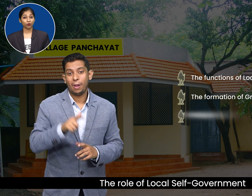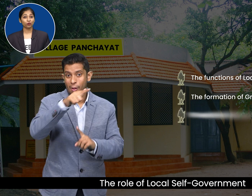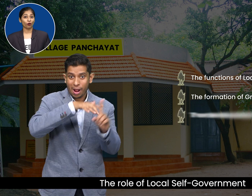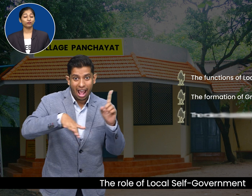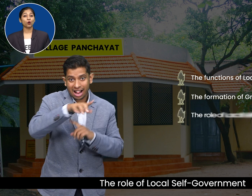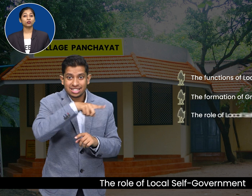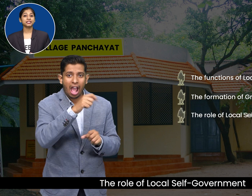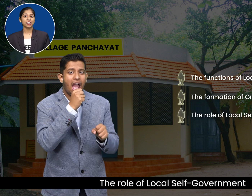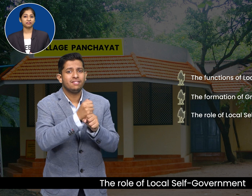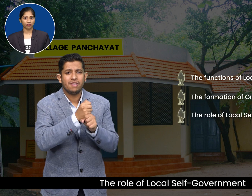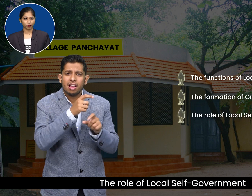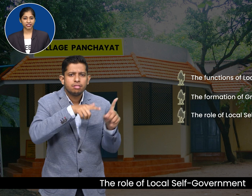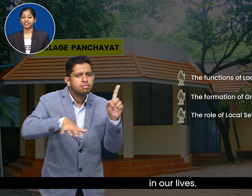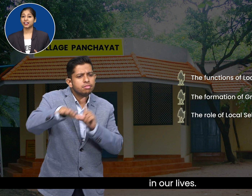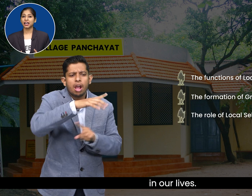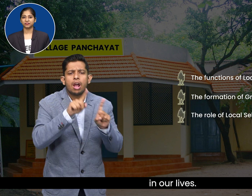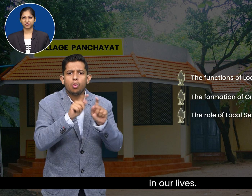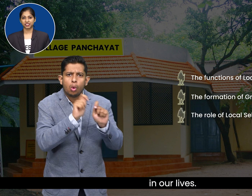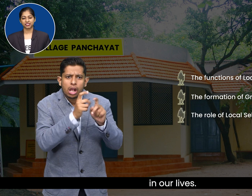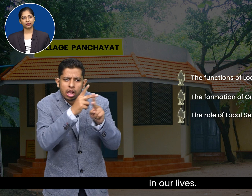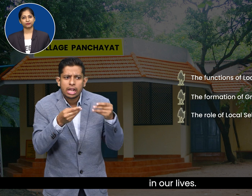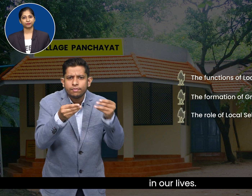the role of local self-government in our